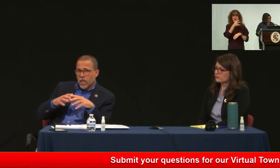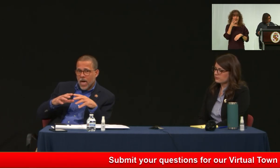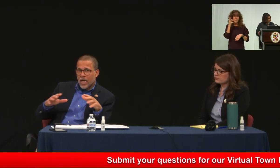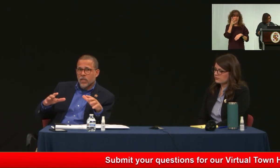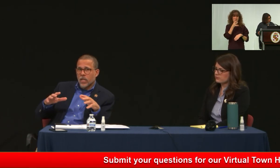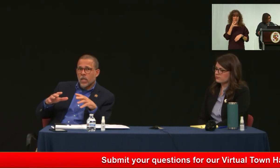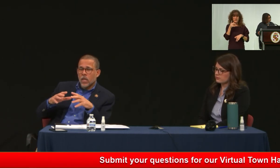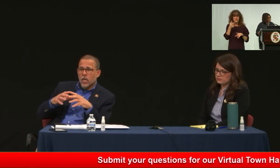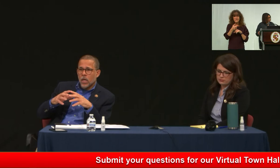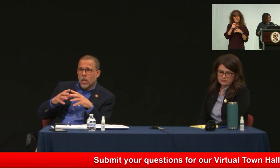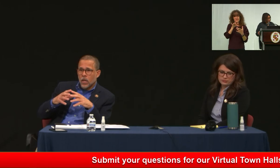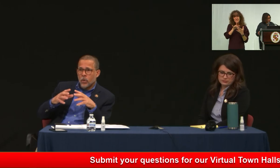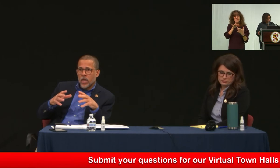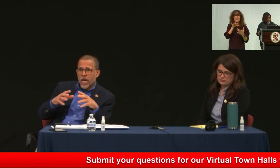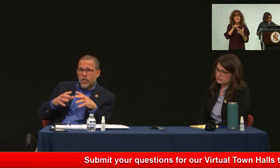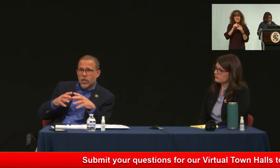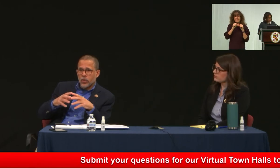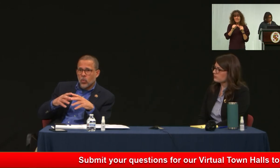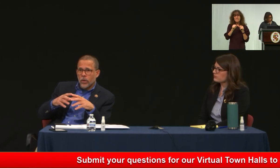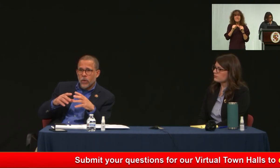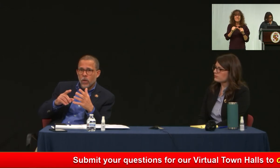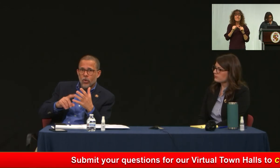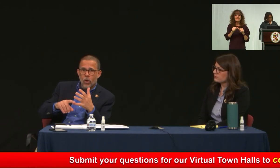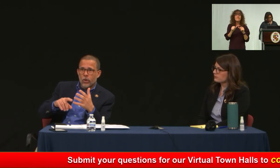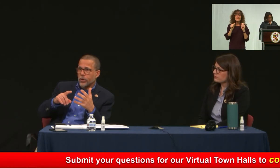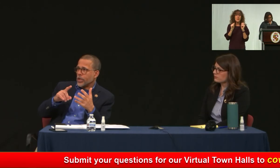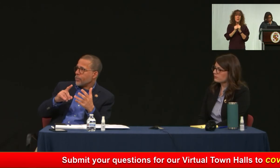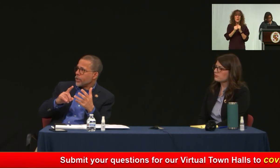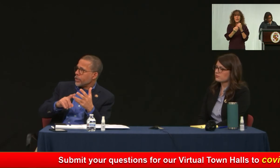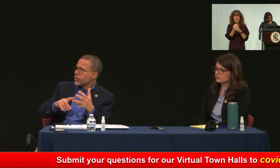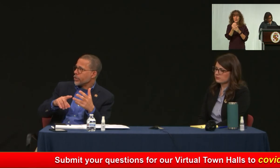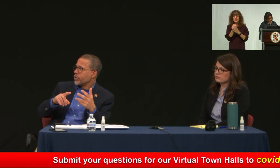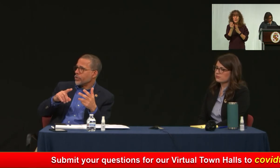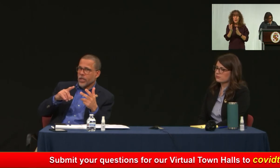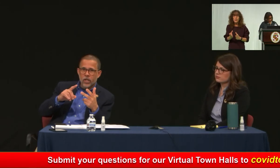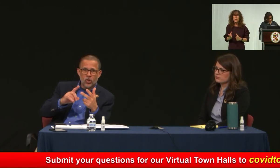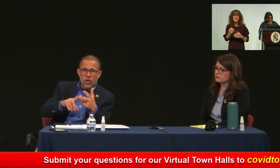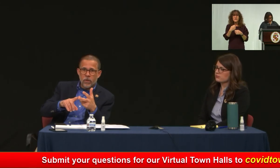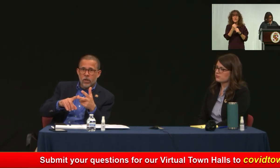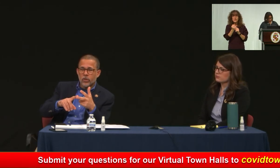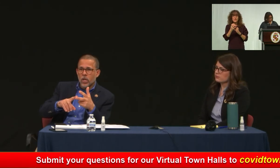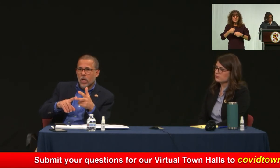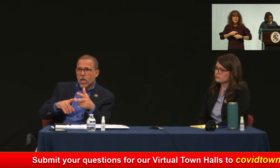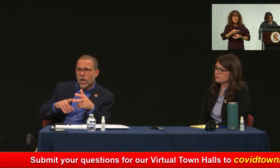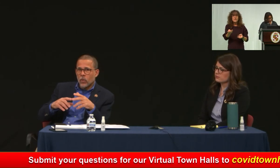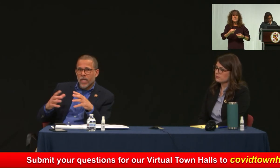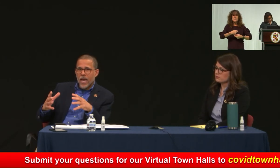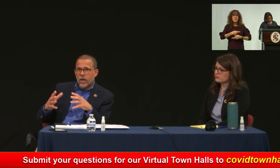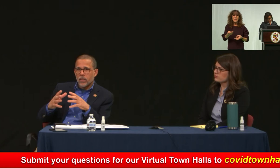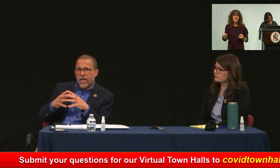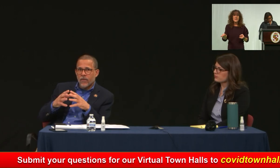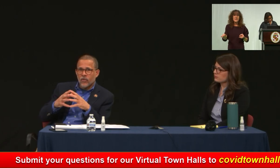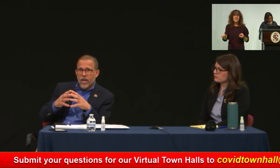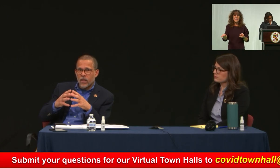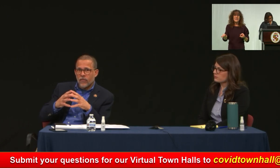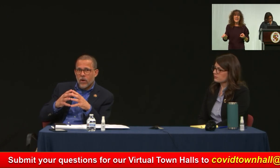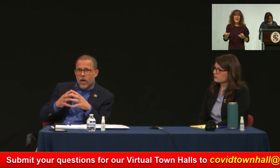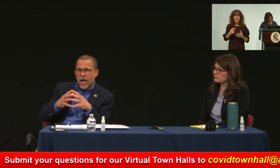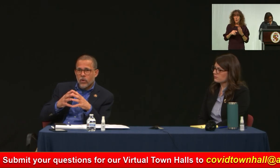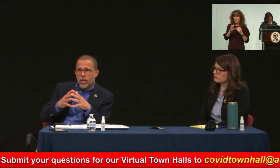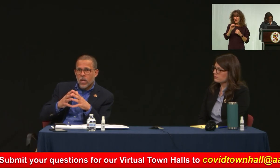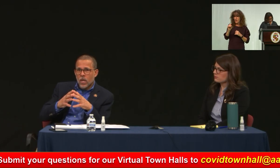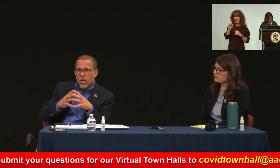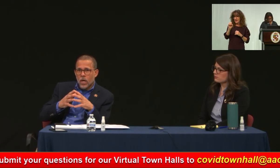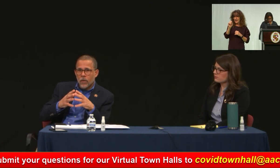who's been in constant communications with growers and producers and distributors, and what the county executive is saying is